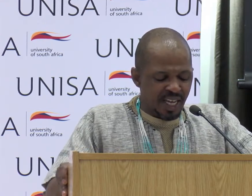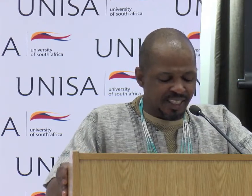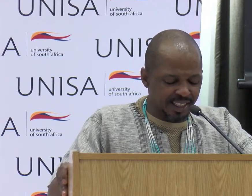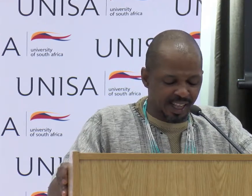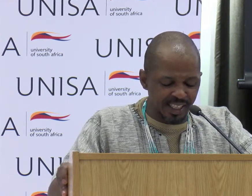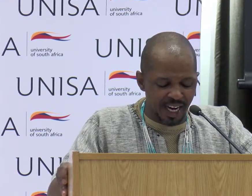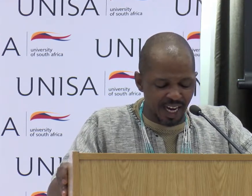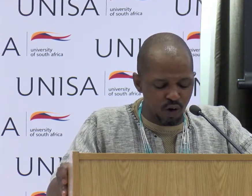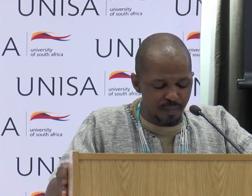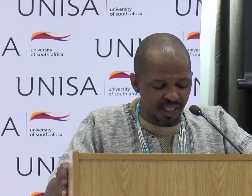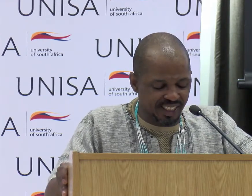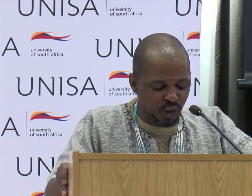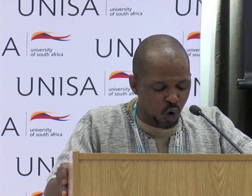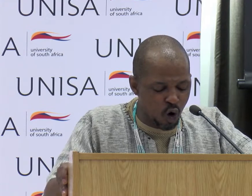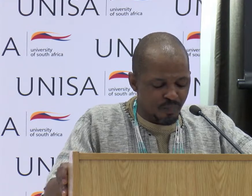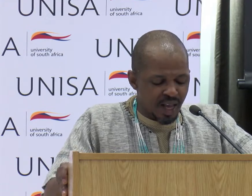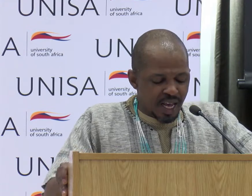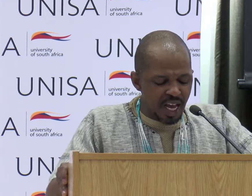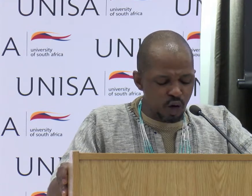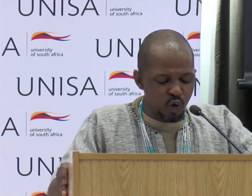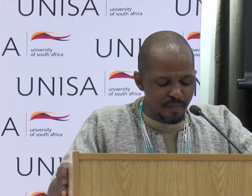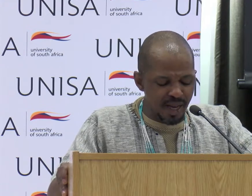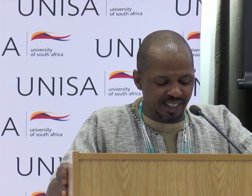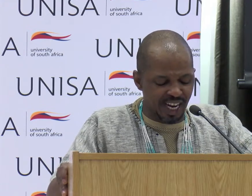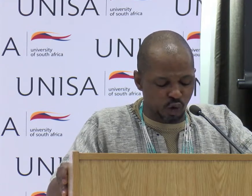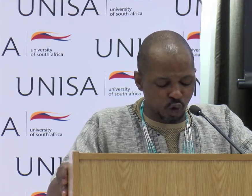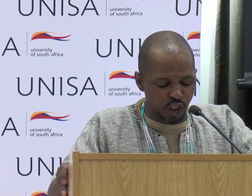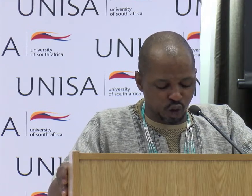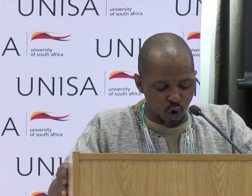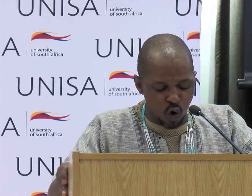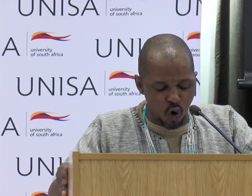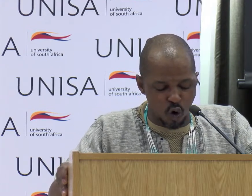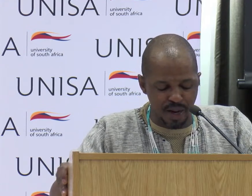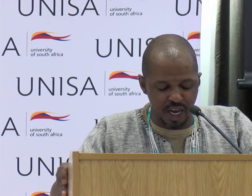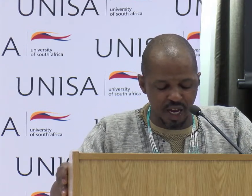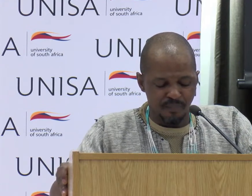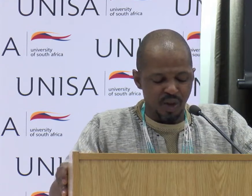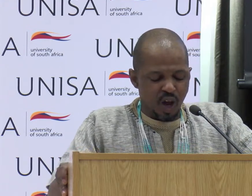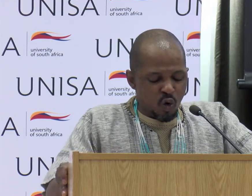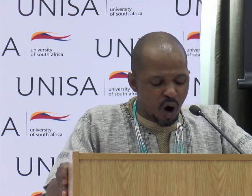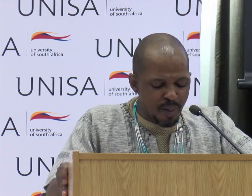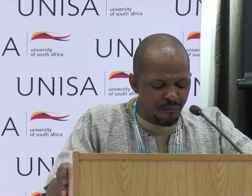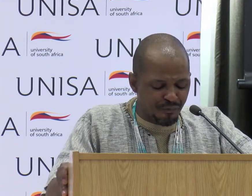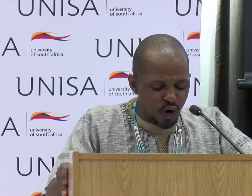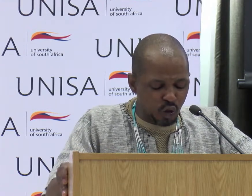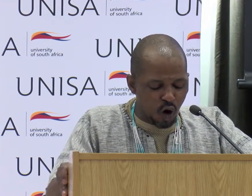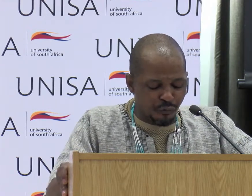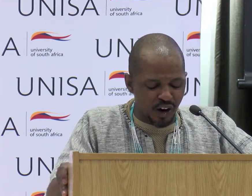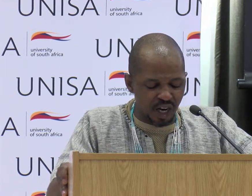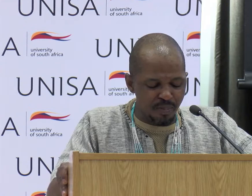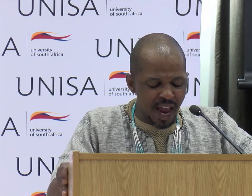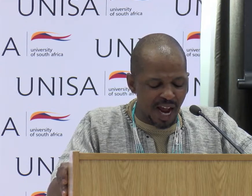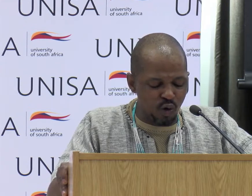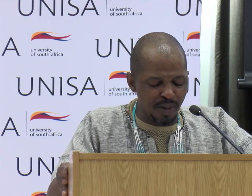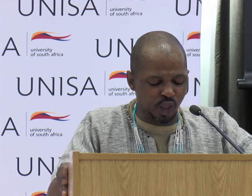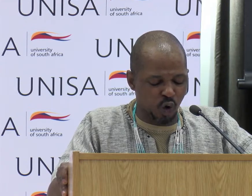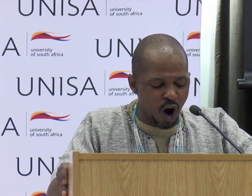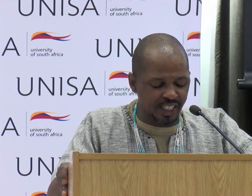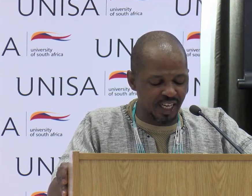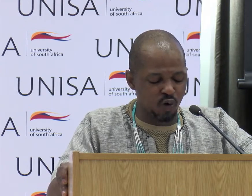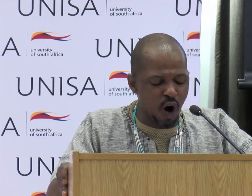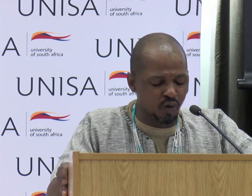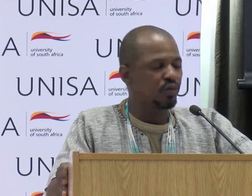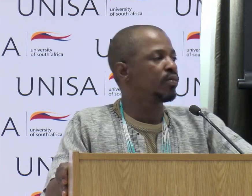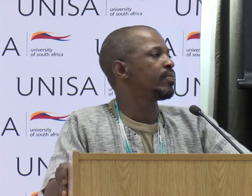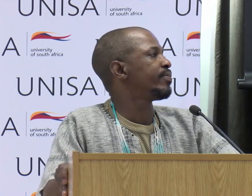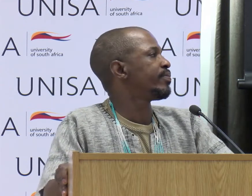aqhekeke, sicinga ngeelwimi zethu, iilwimi zethu zoshumi, ngoba imfundo kufanele ibe yalwimi